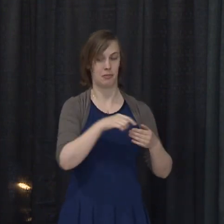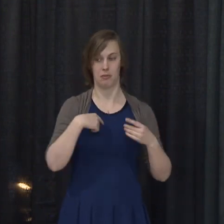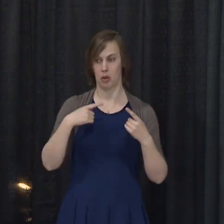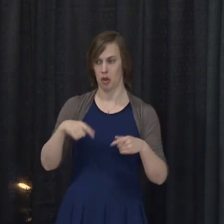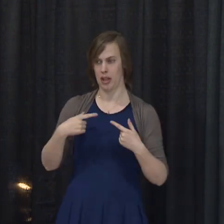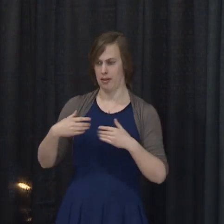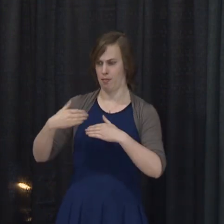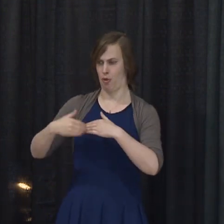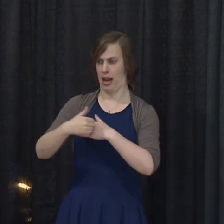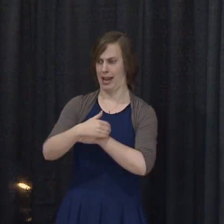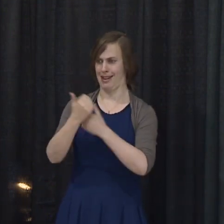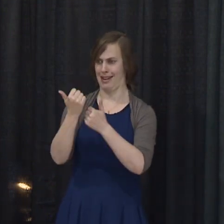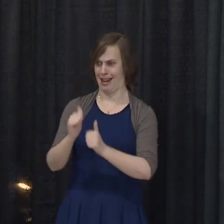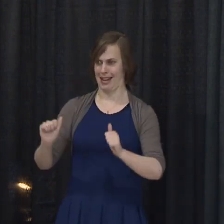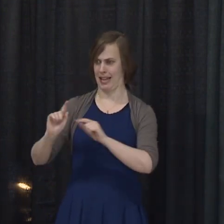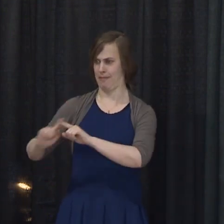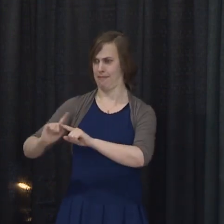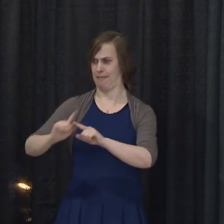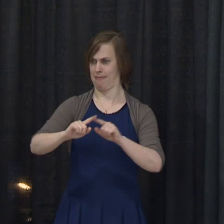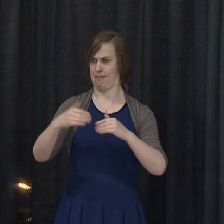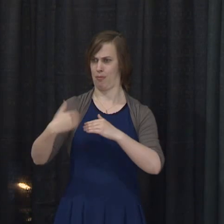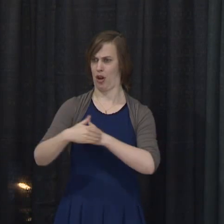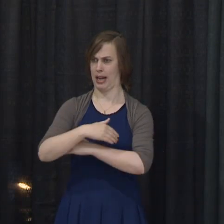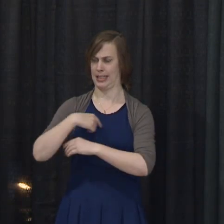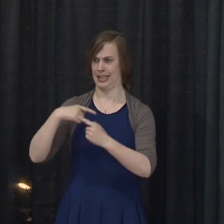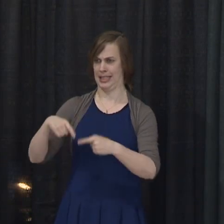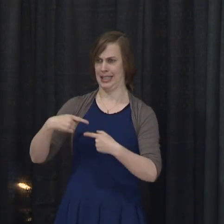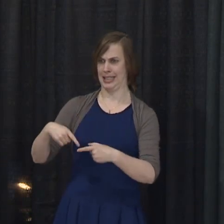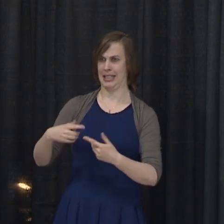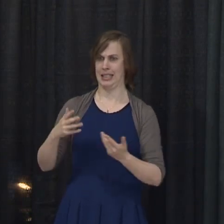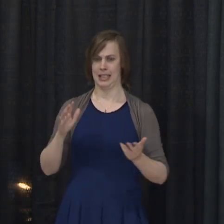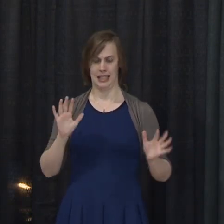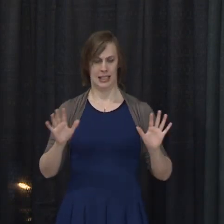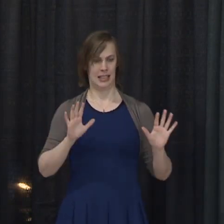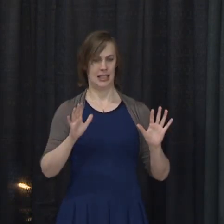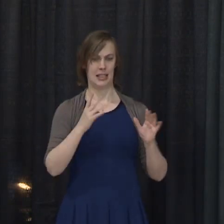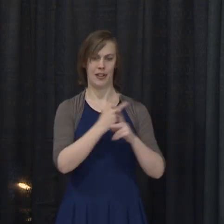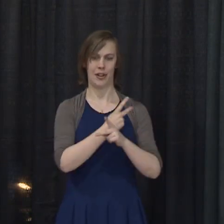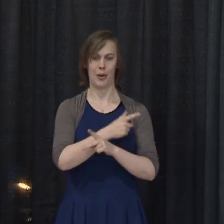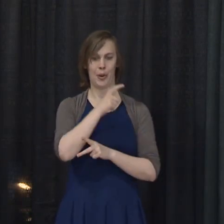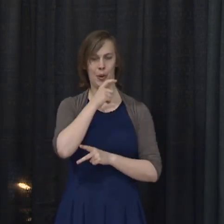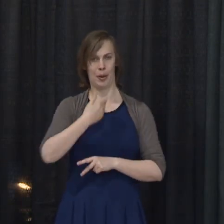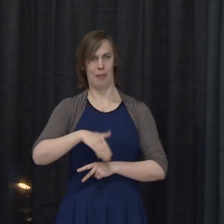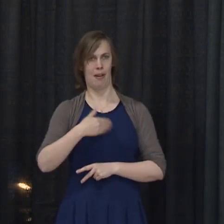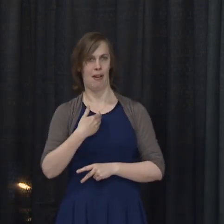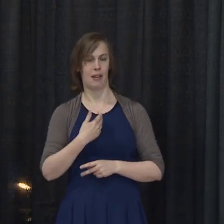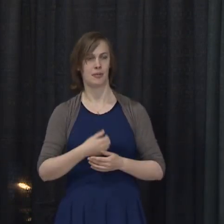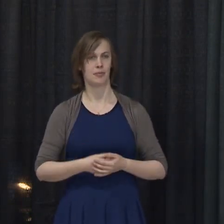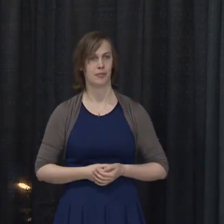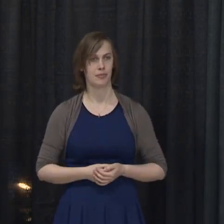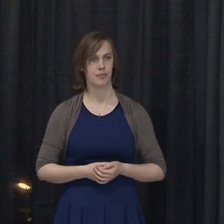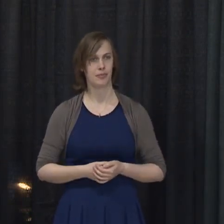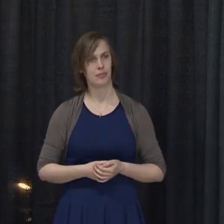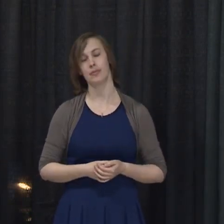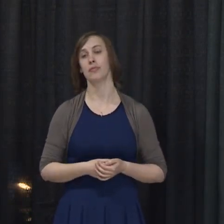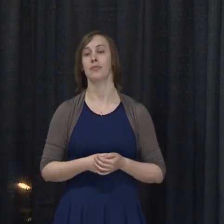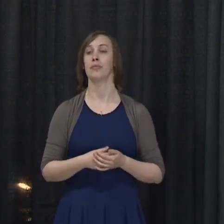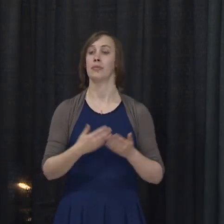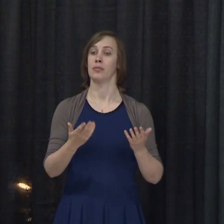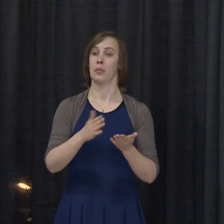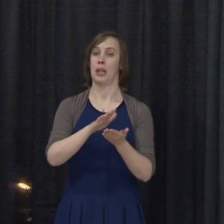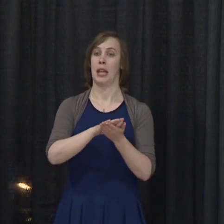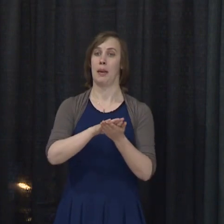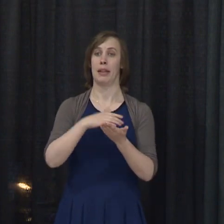I've always believed education and learning to be the most incredibly liberating gift. I was an on-campus tutor, and a student I worked